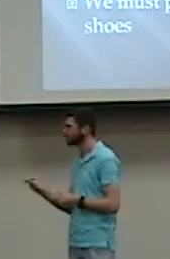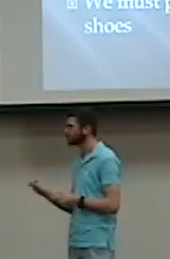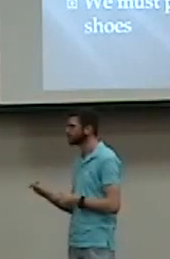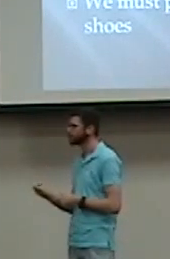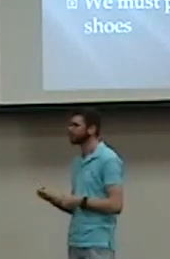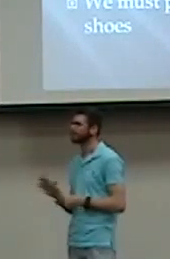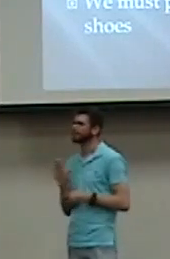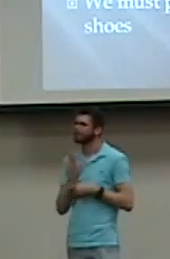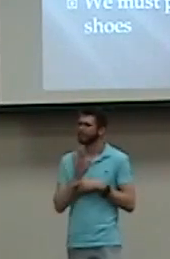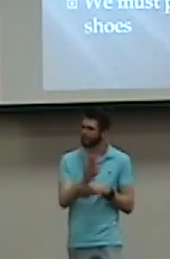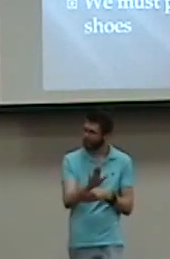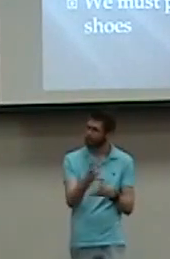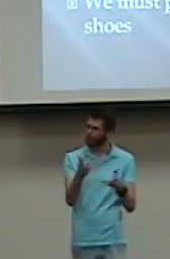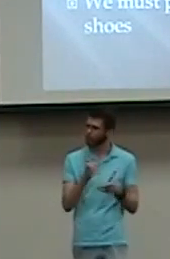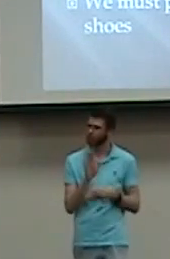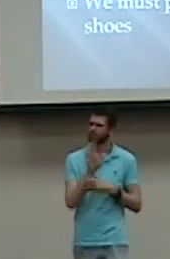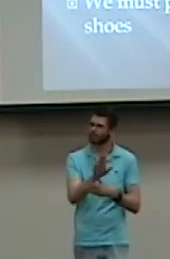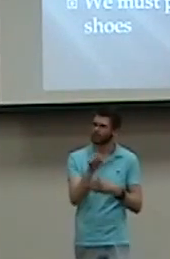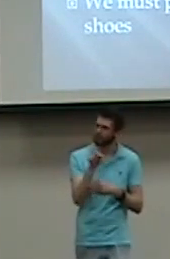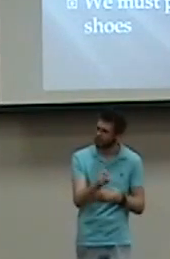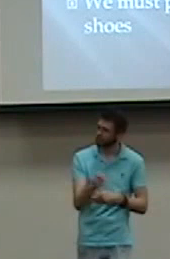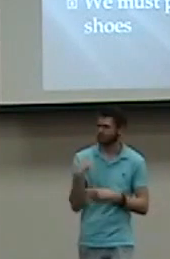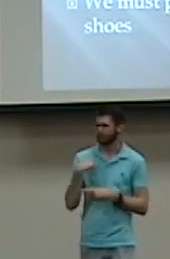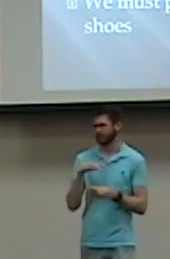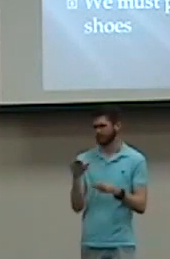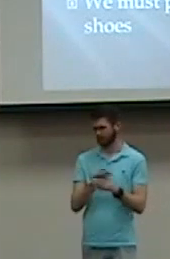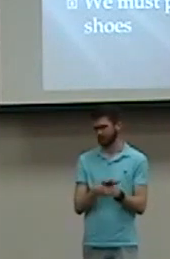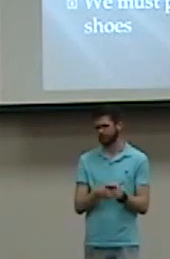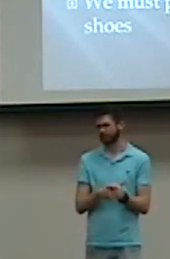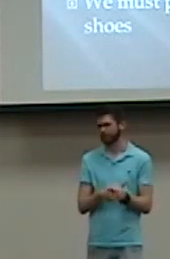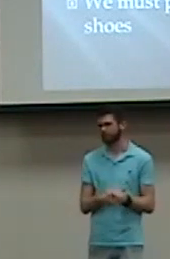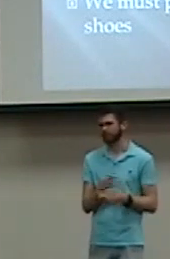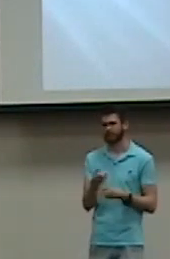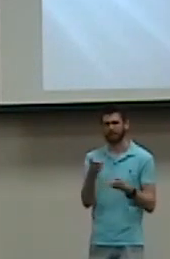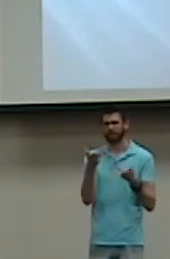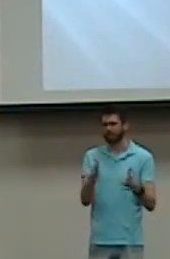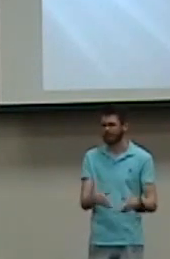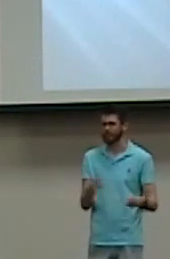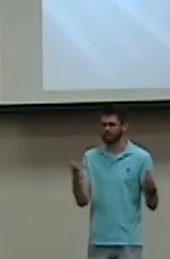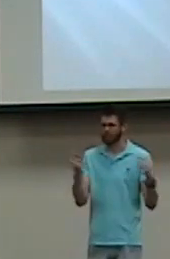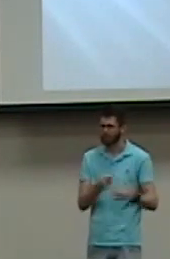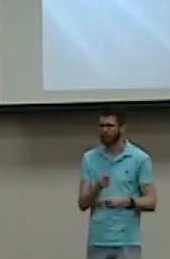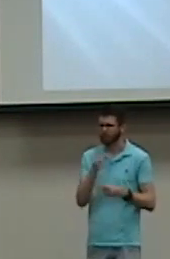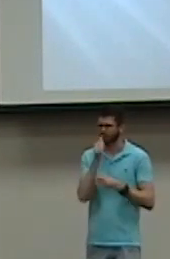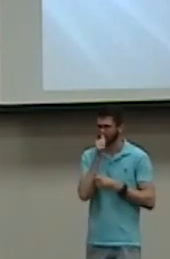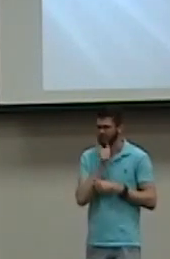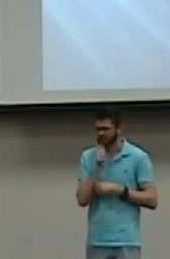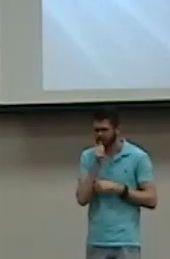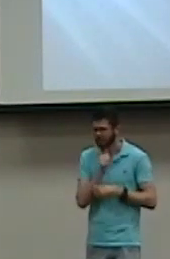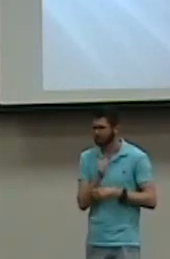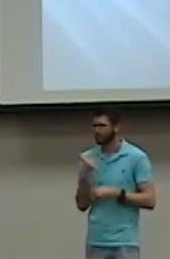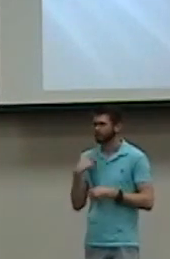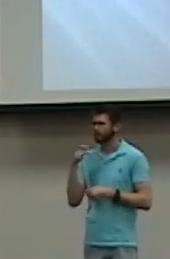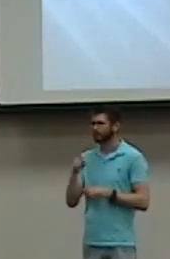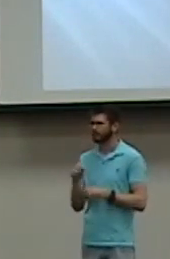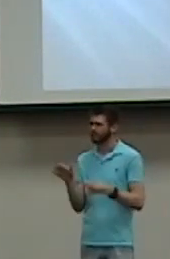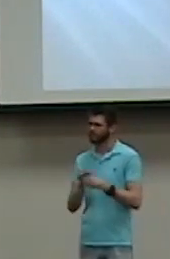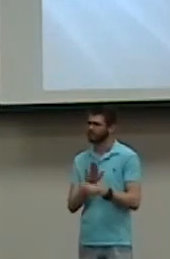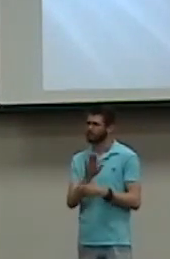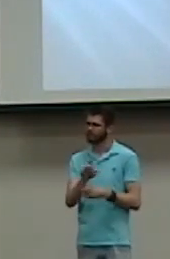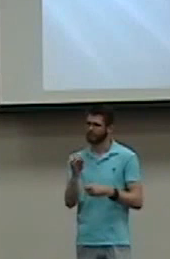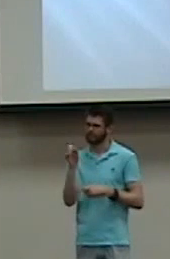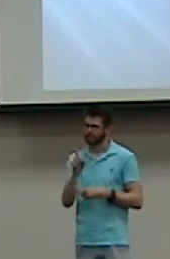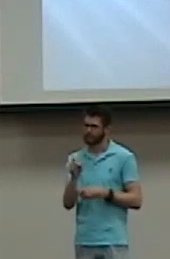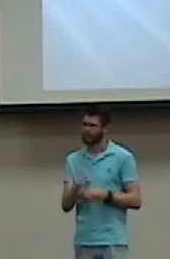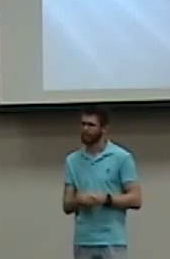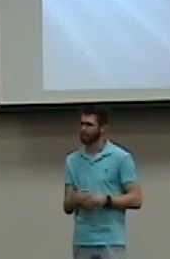they need it, because they're already hurting, they're already suffering. So here's my question to you. As we look at